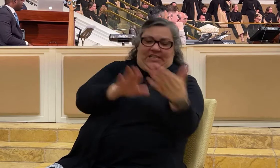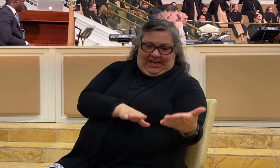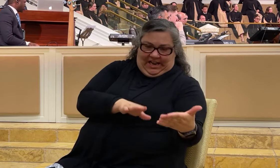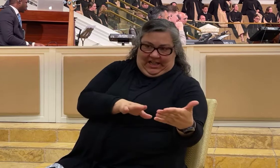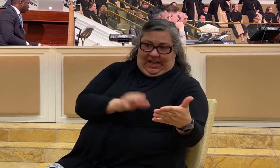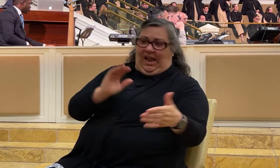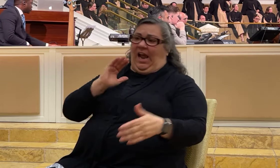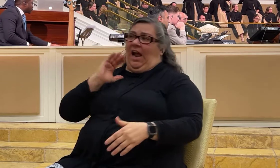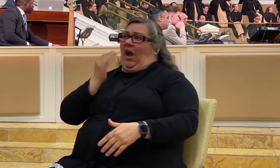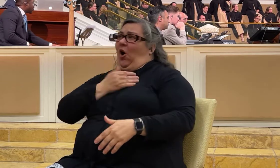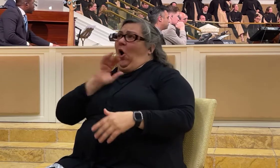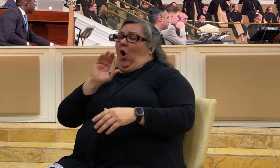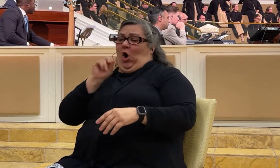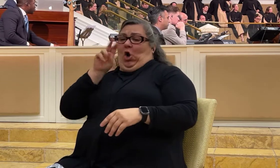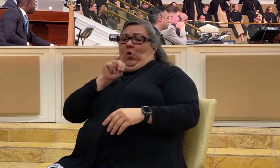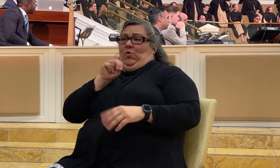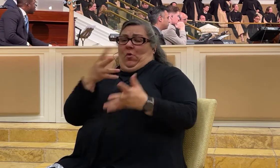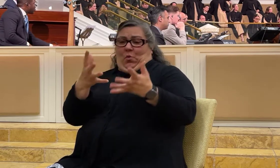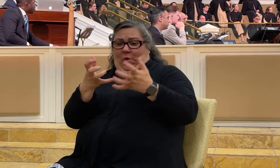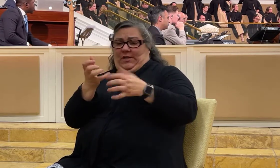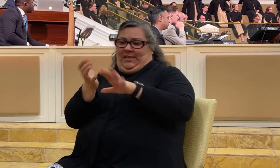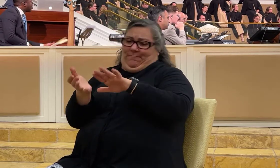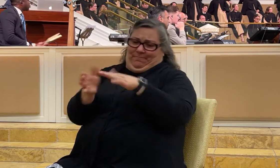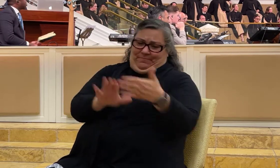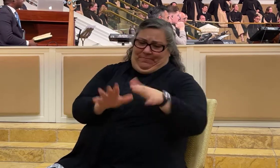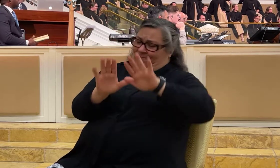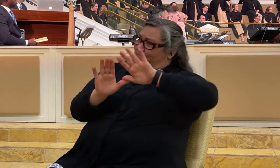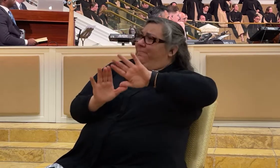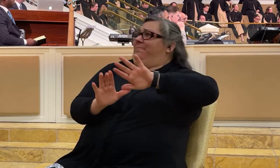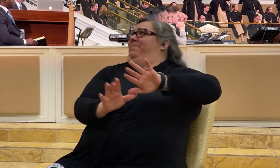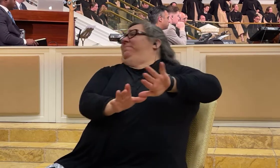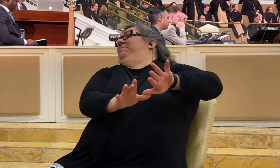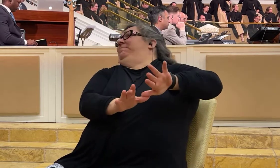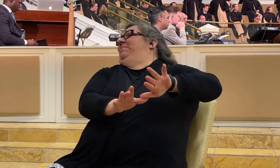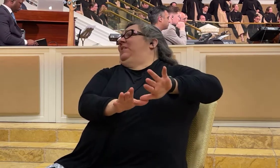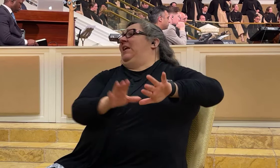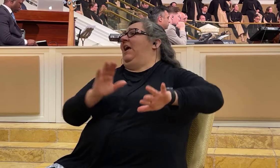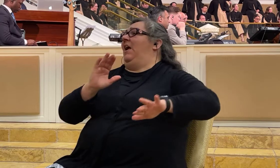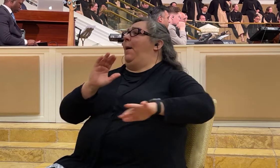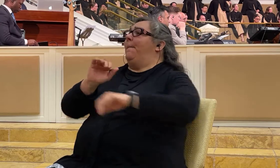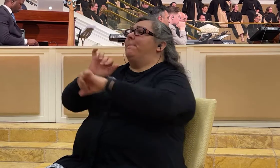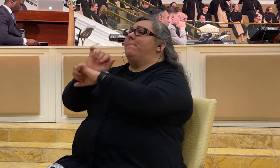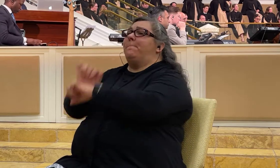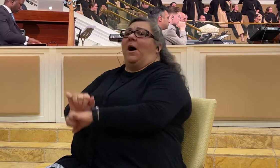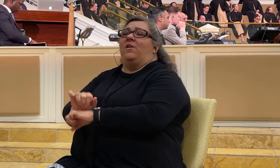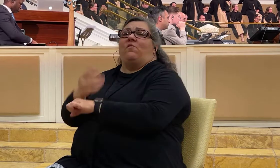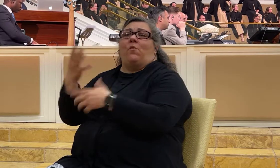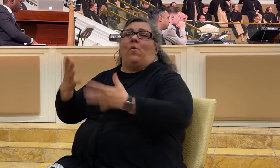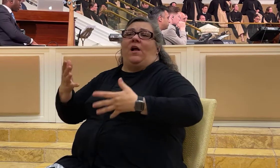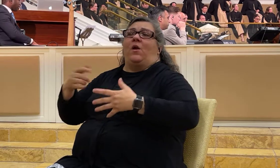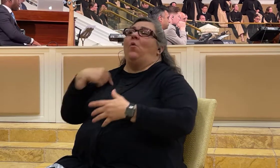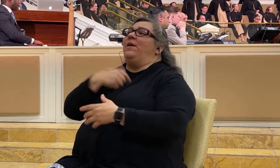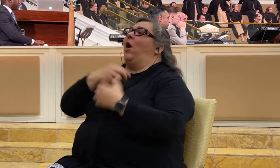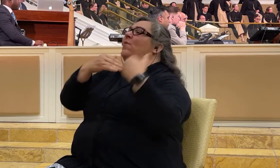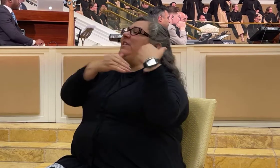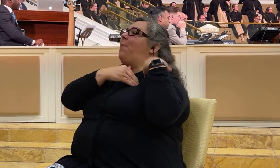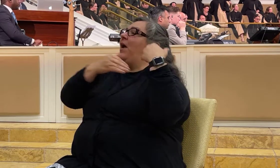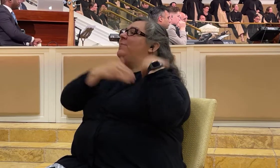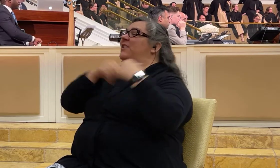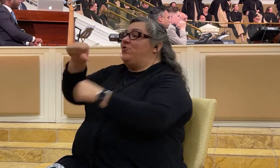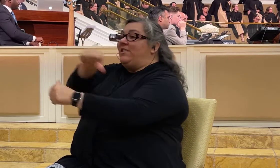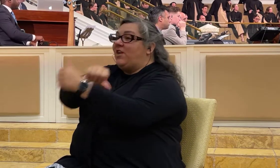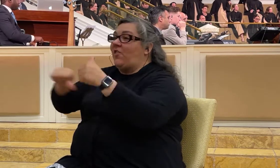own interests, and it is bondage to our responsibility to our brothers and sisters and to the